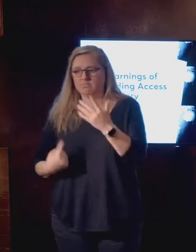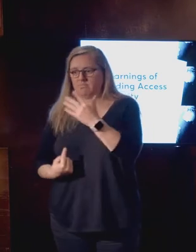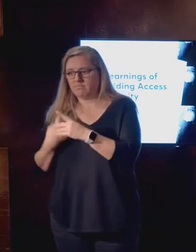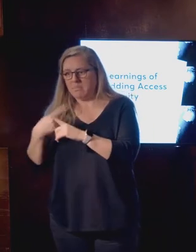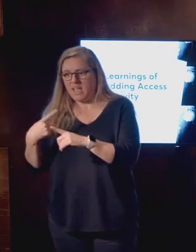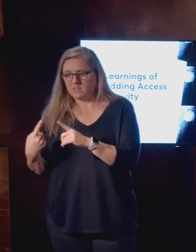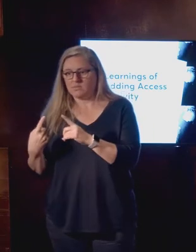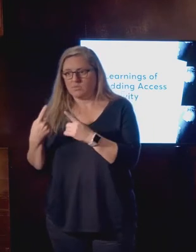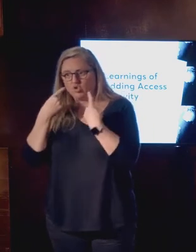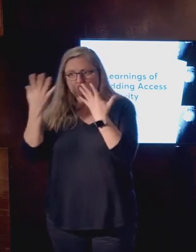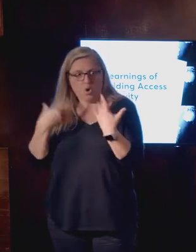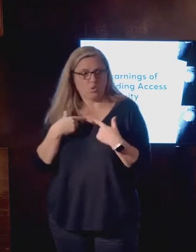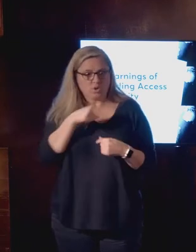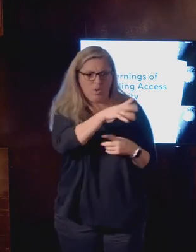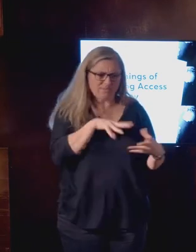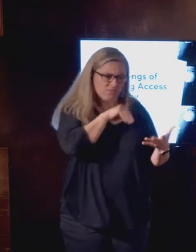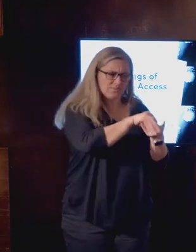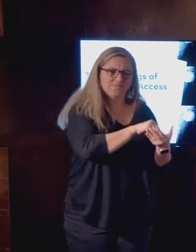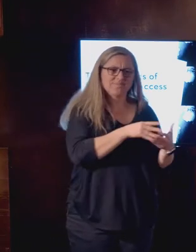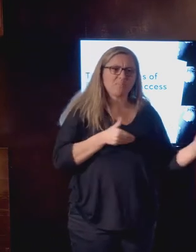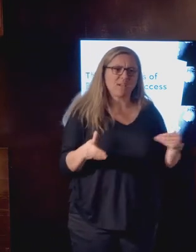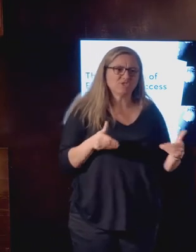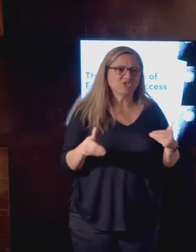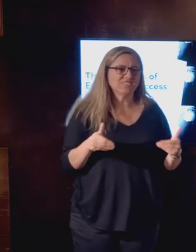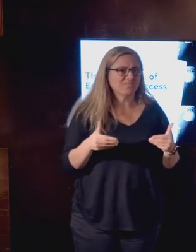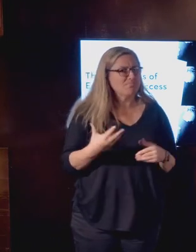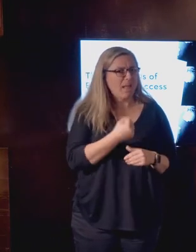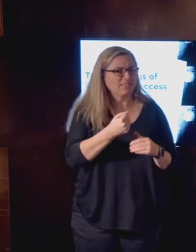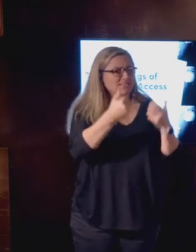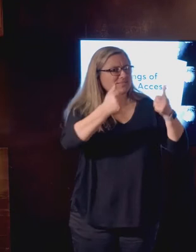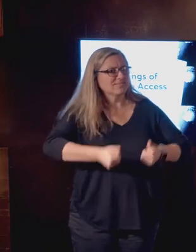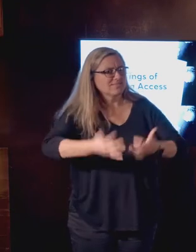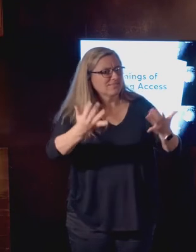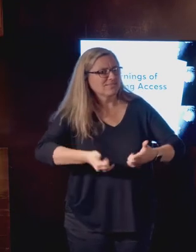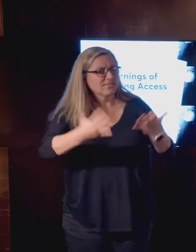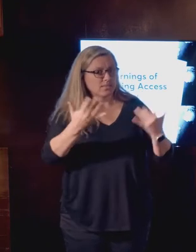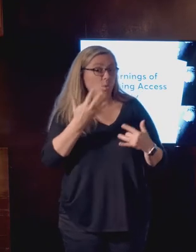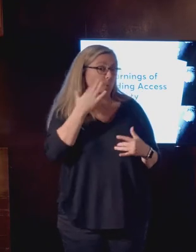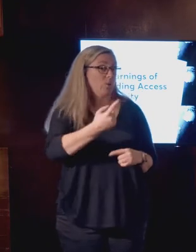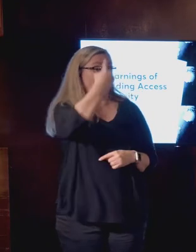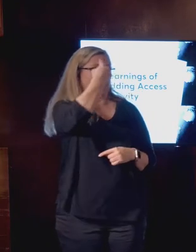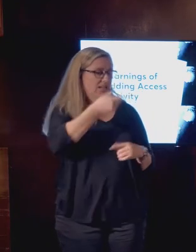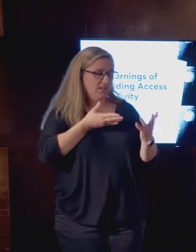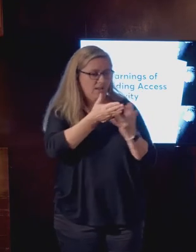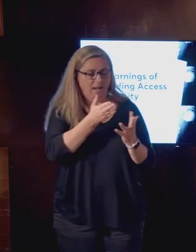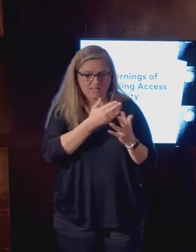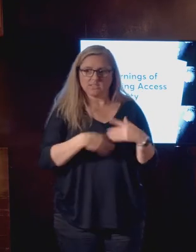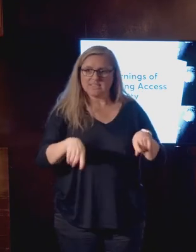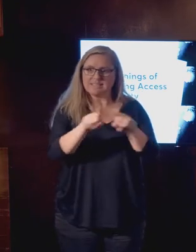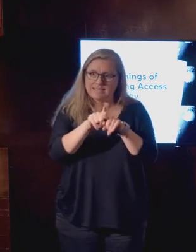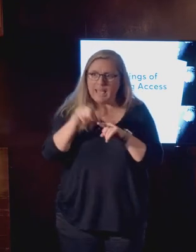it costs, and you have to budget for that. And when you embed it from the start, when you think of access as the same